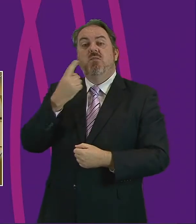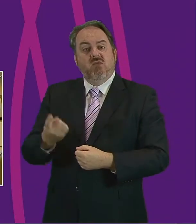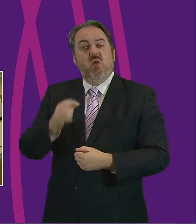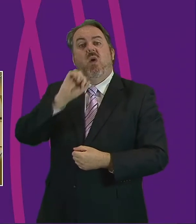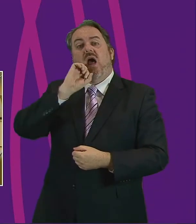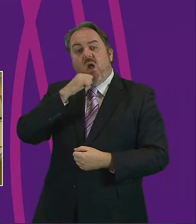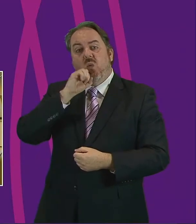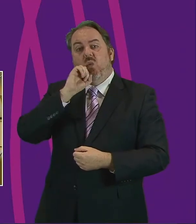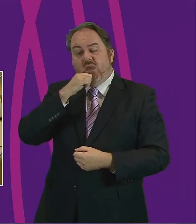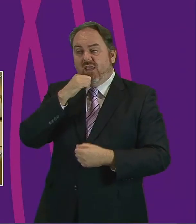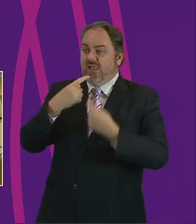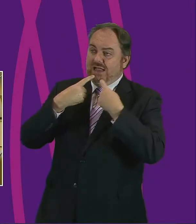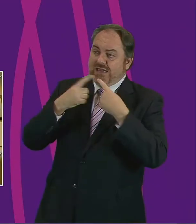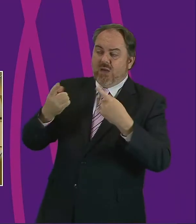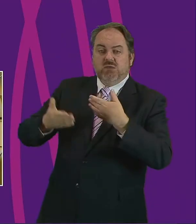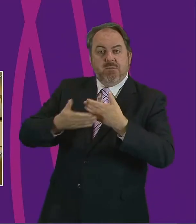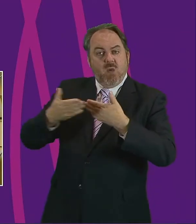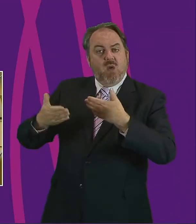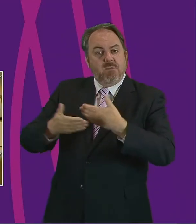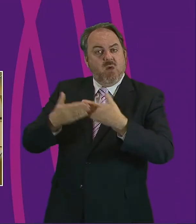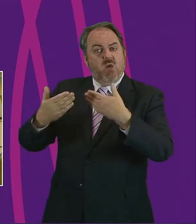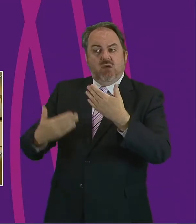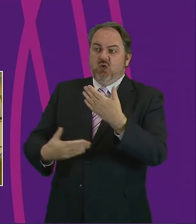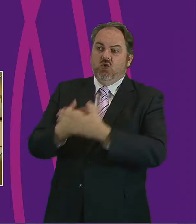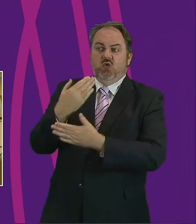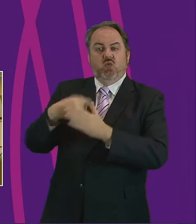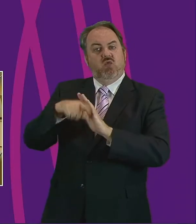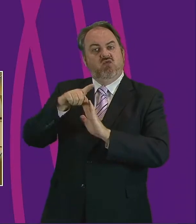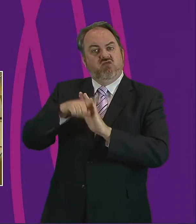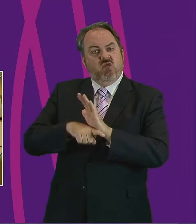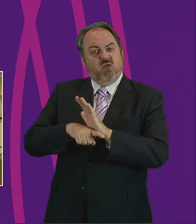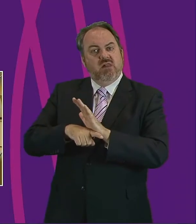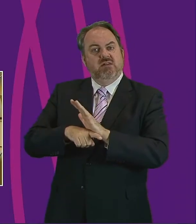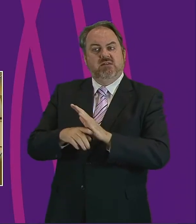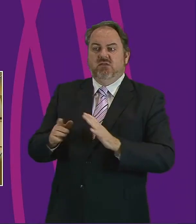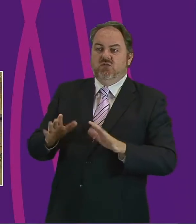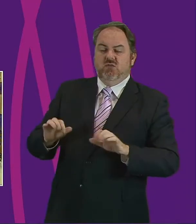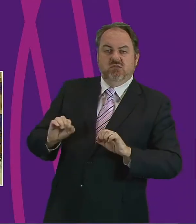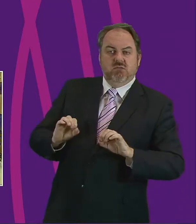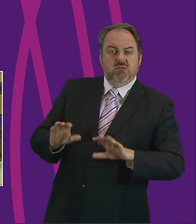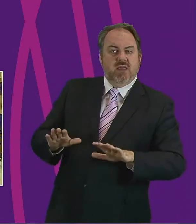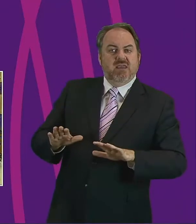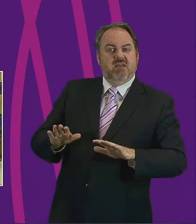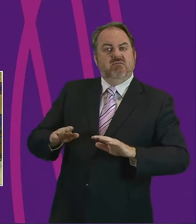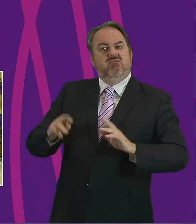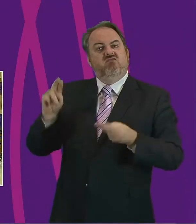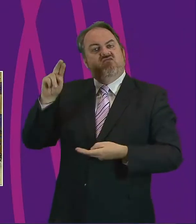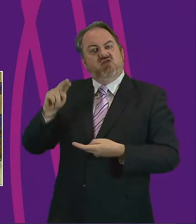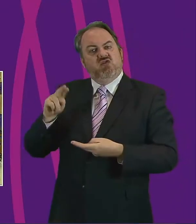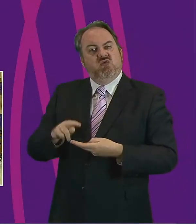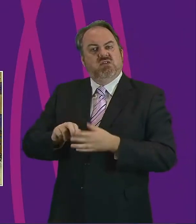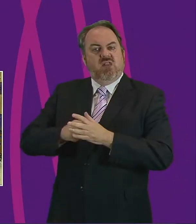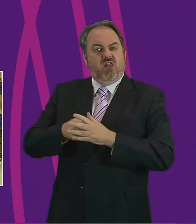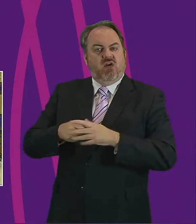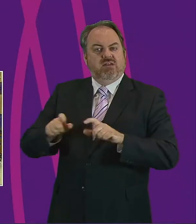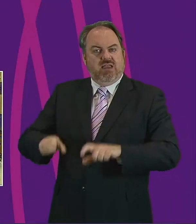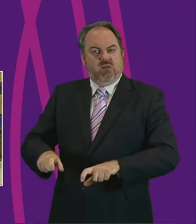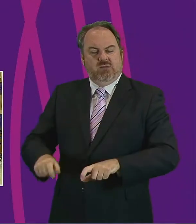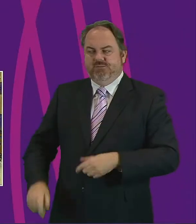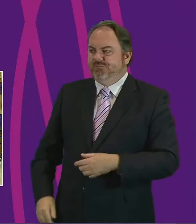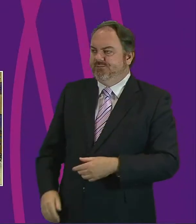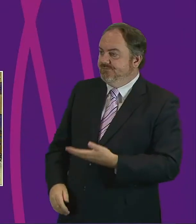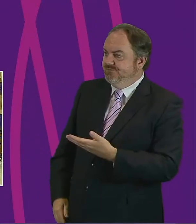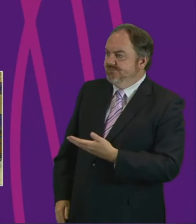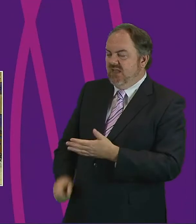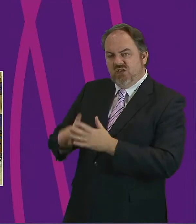steps out of lockdown, but continue to do that in a very careful and cautious manner. Jackson Carlo. Presiding officer, we all understand